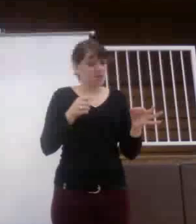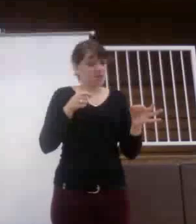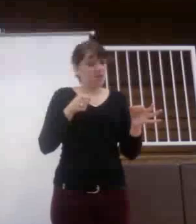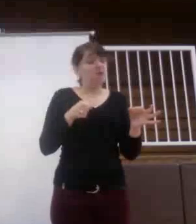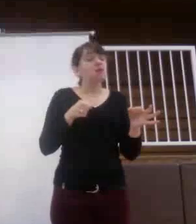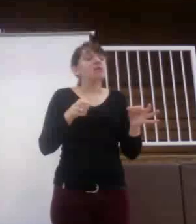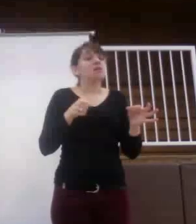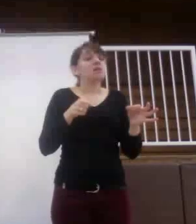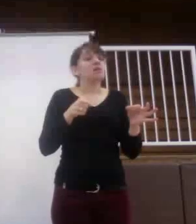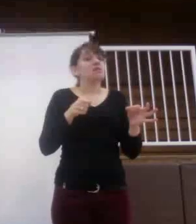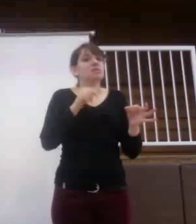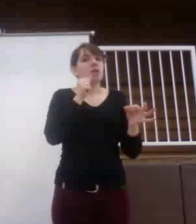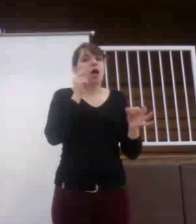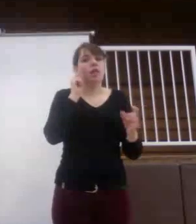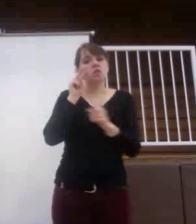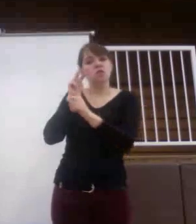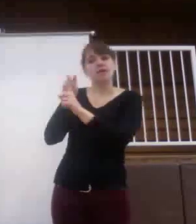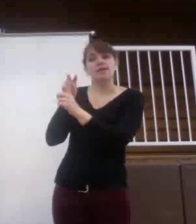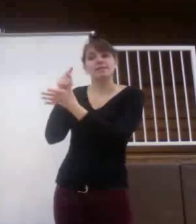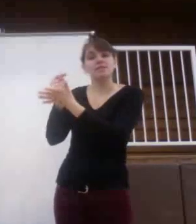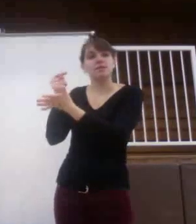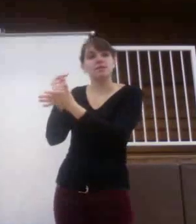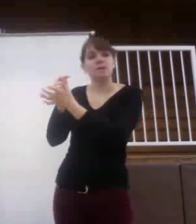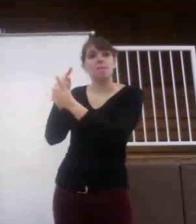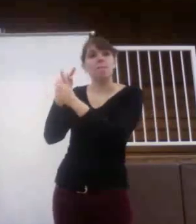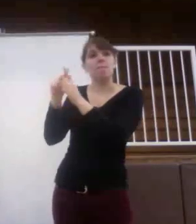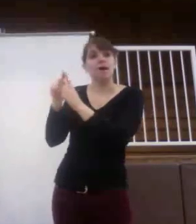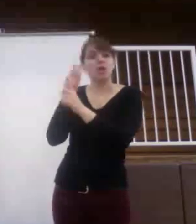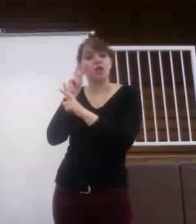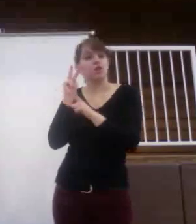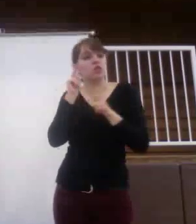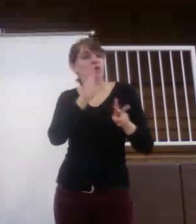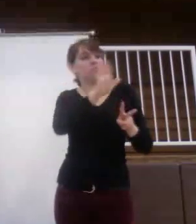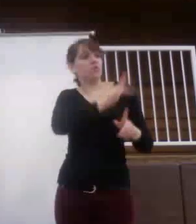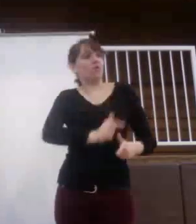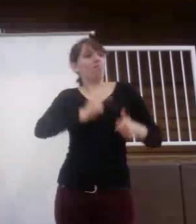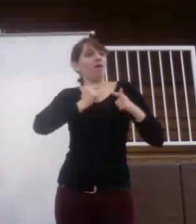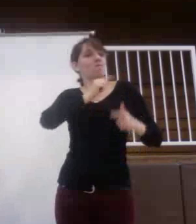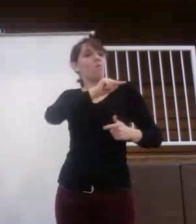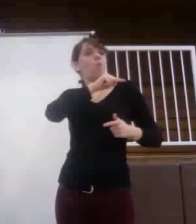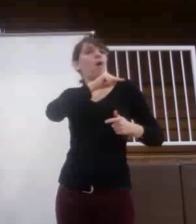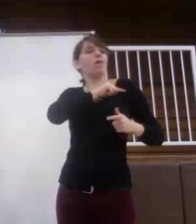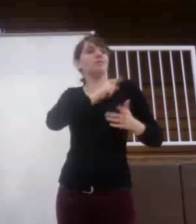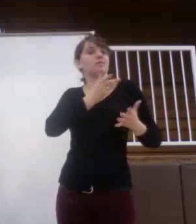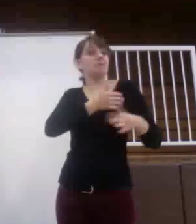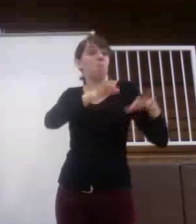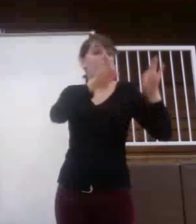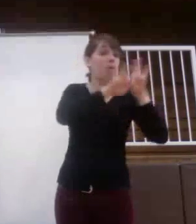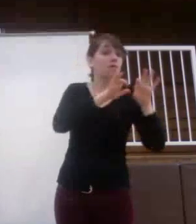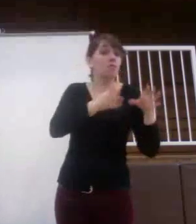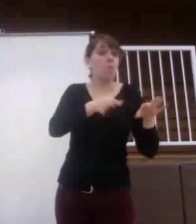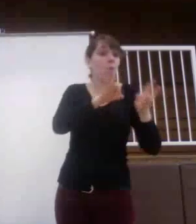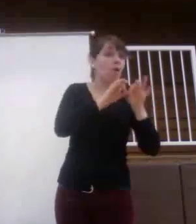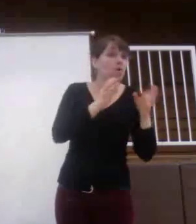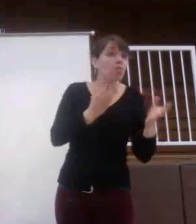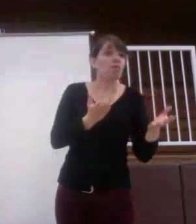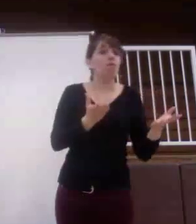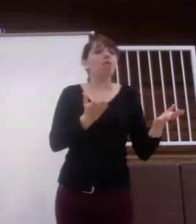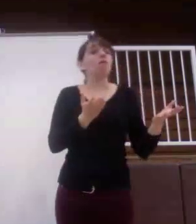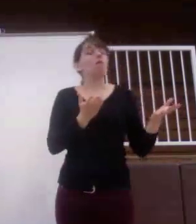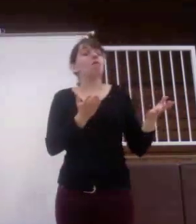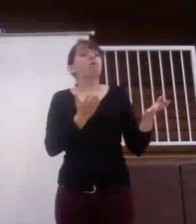not on the procedure, but on the quality of life itself. The decision is that the